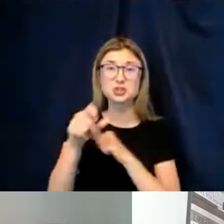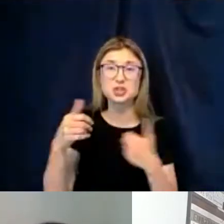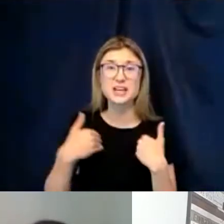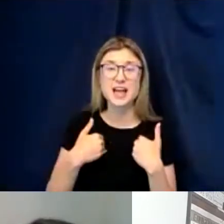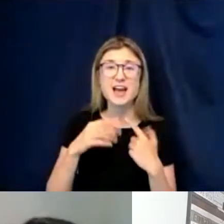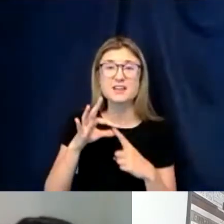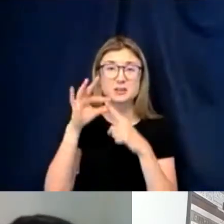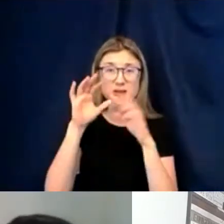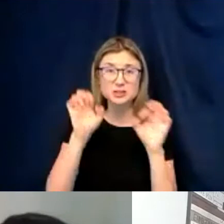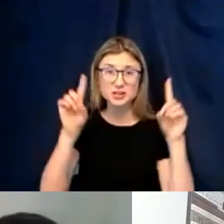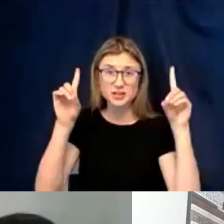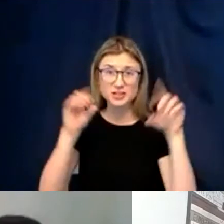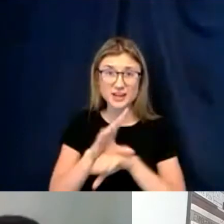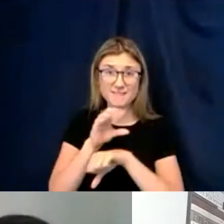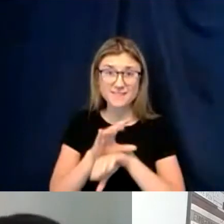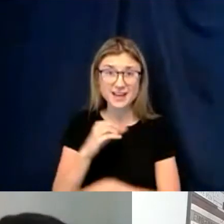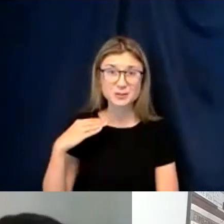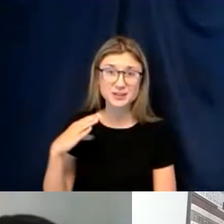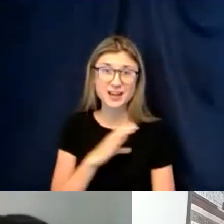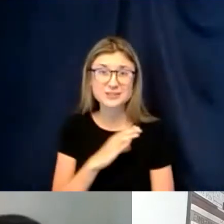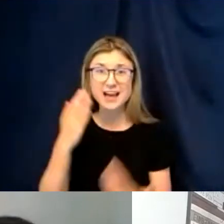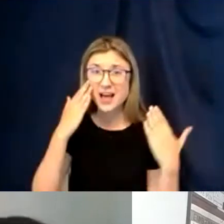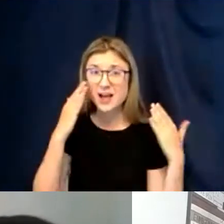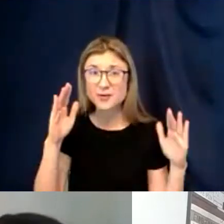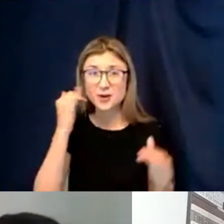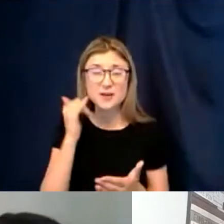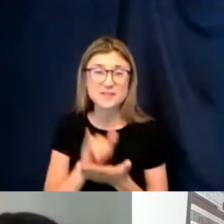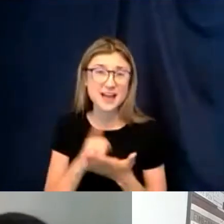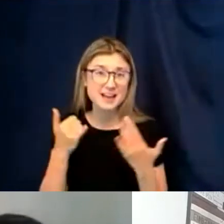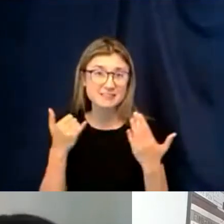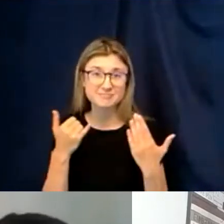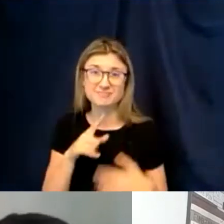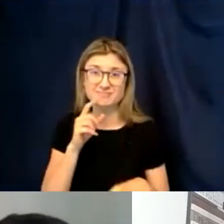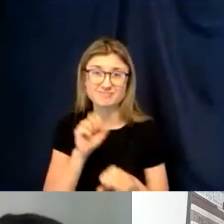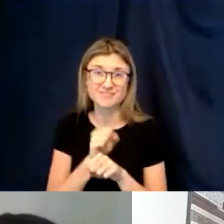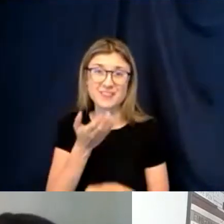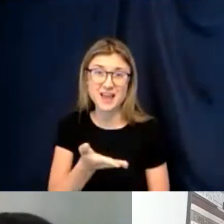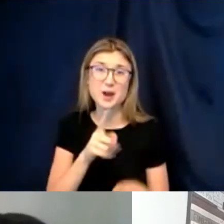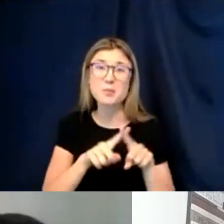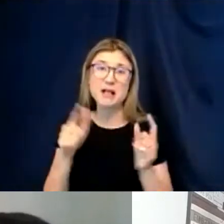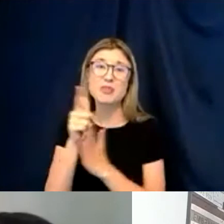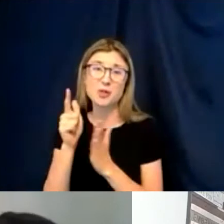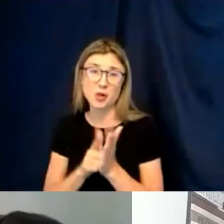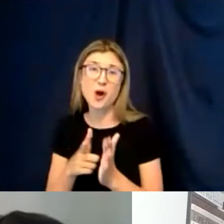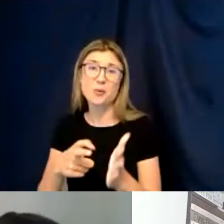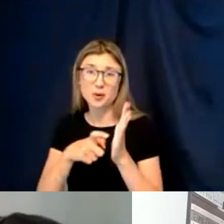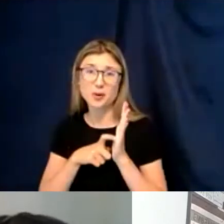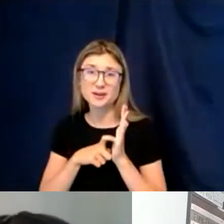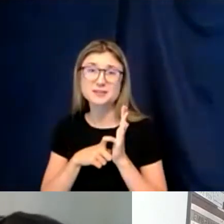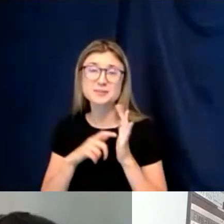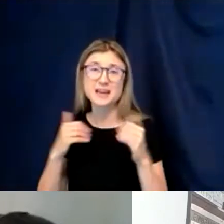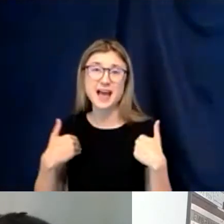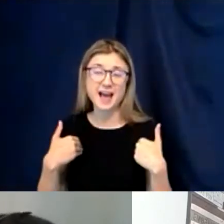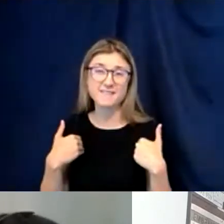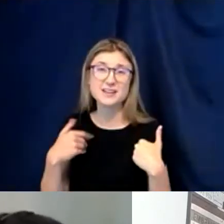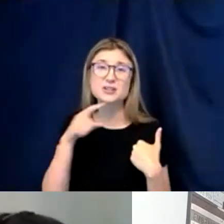council. I'm not certain if that is the case, but they are by law supposed to have that. And so those councils should